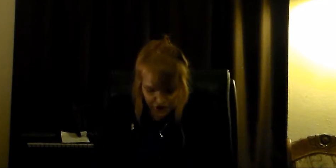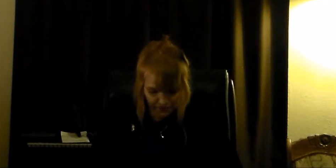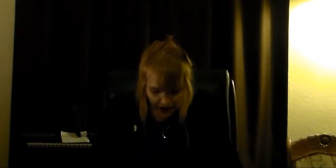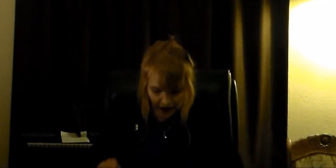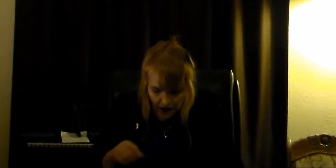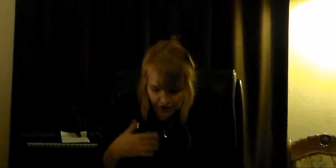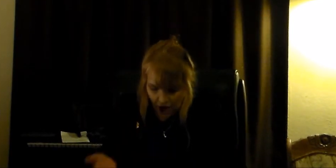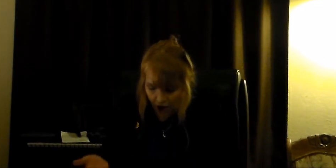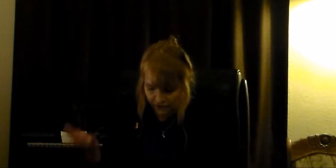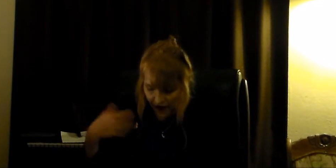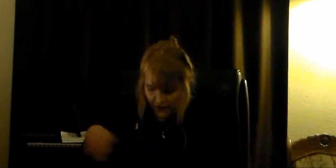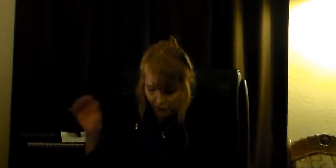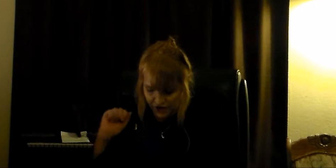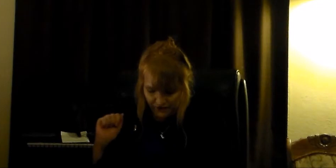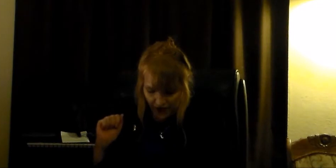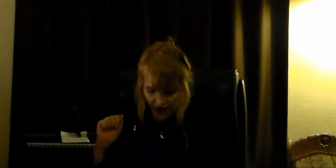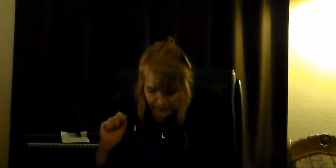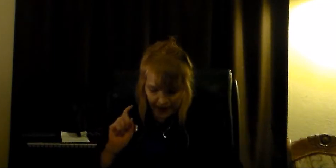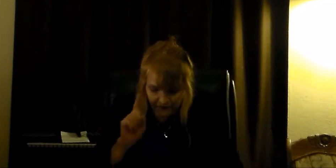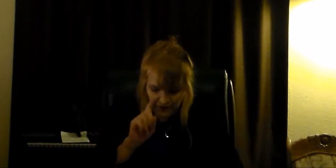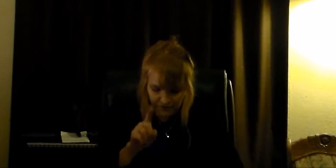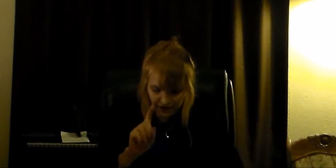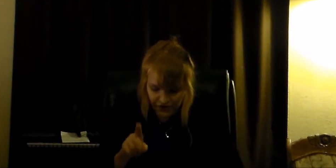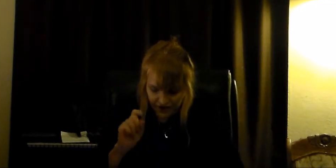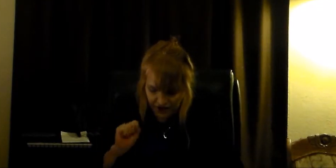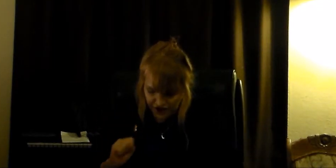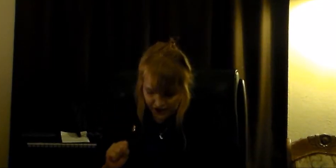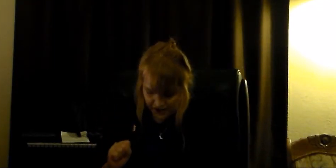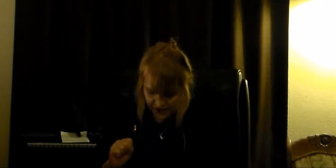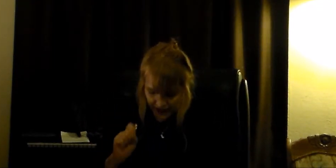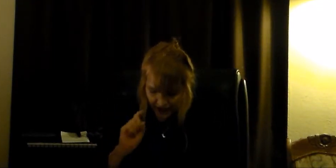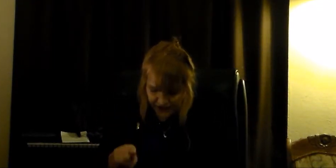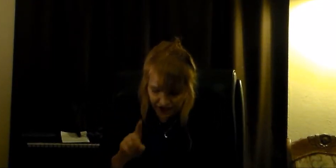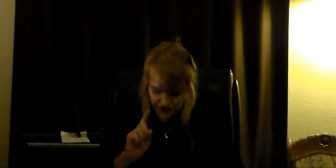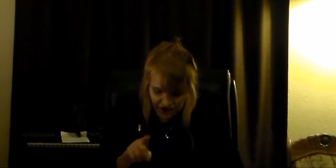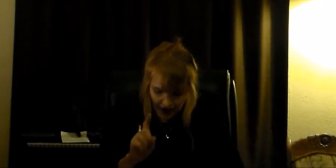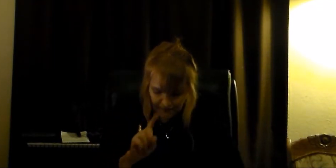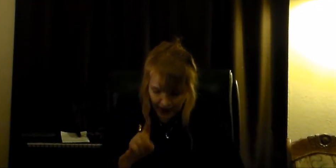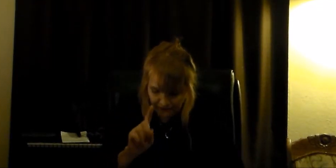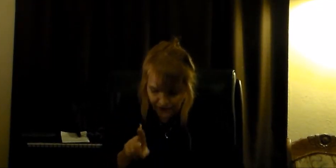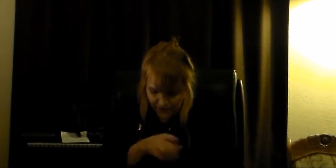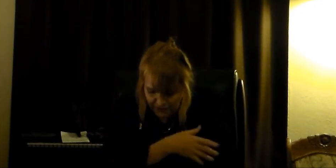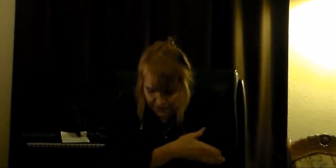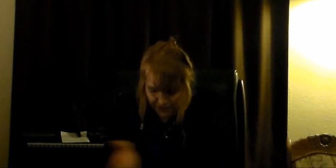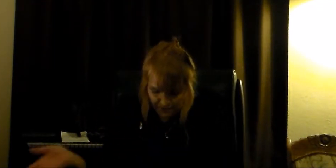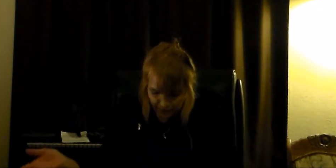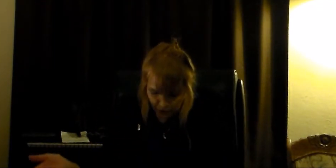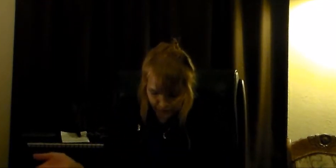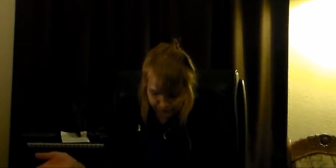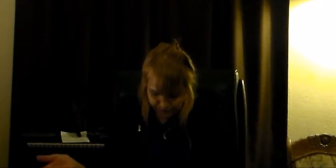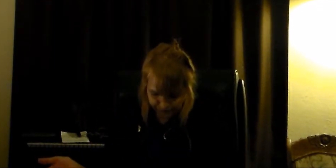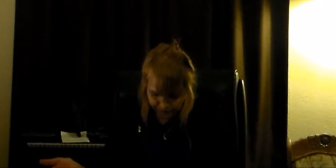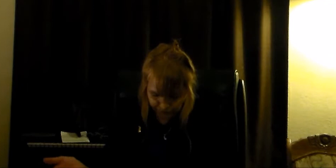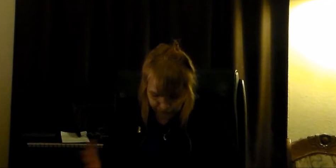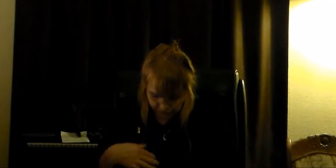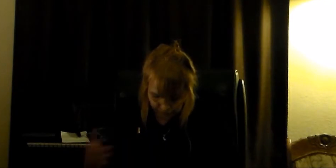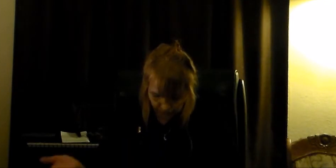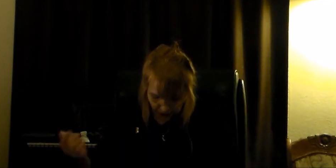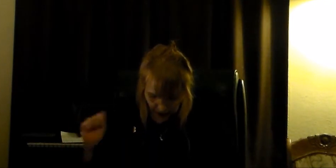me, nullify the words of God by and from their traditions, and teach and taught by and from them and people.